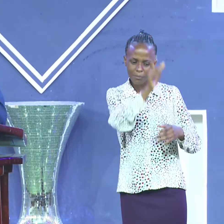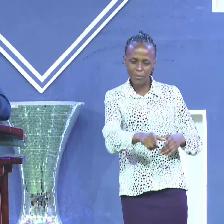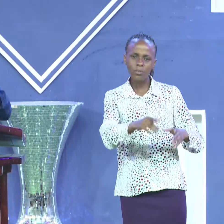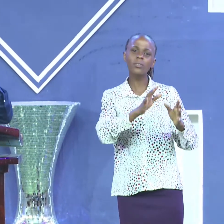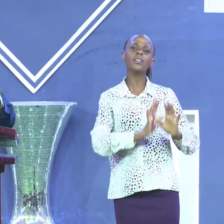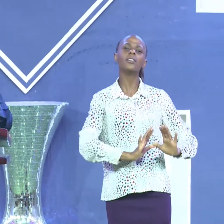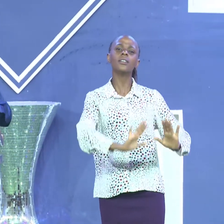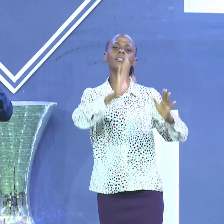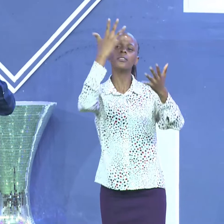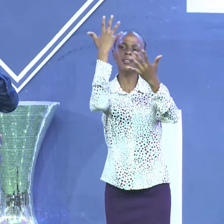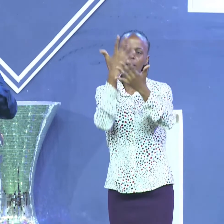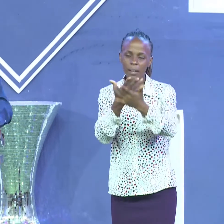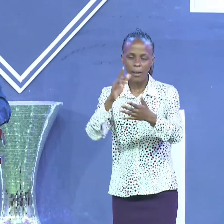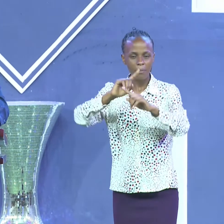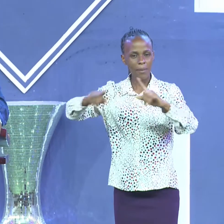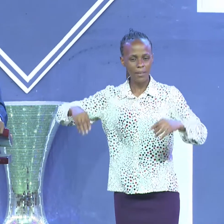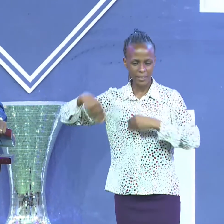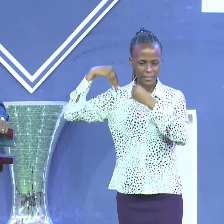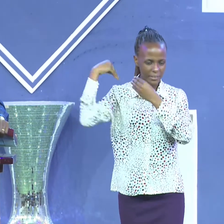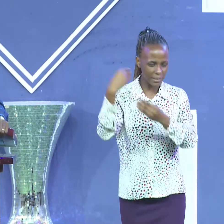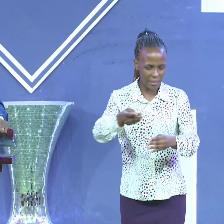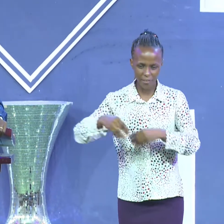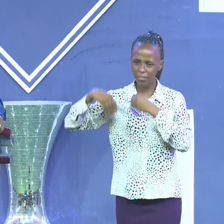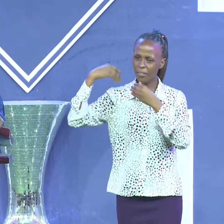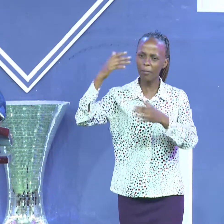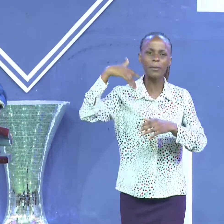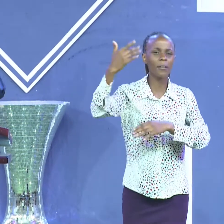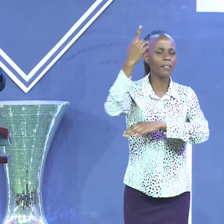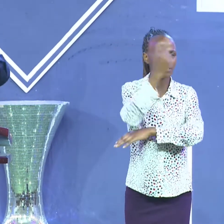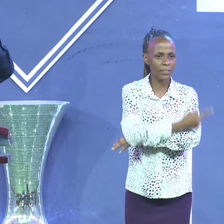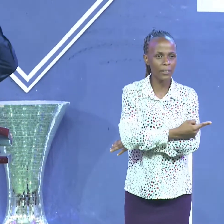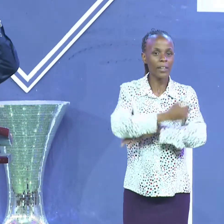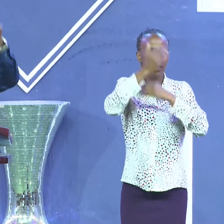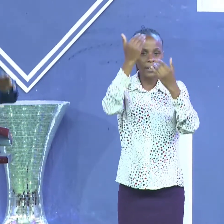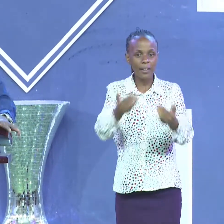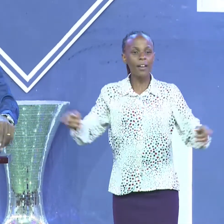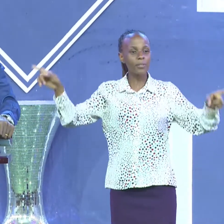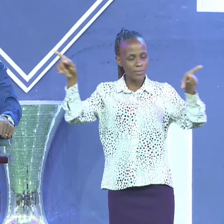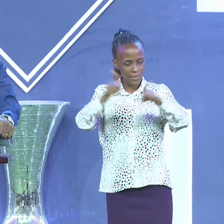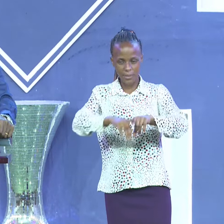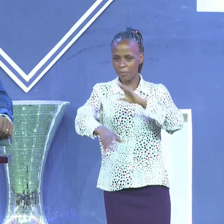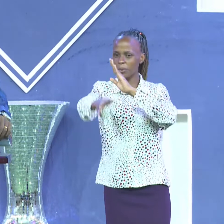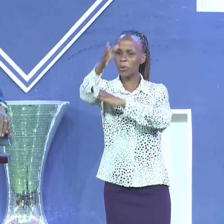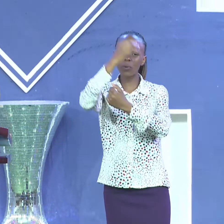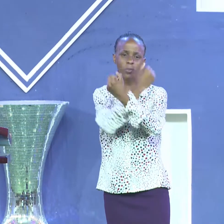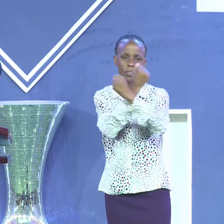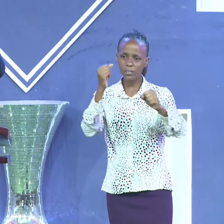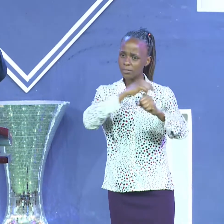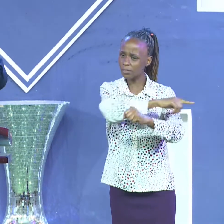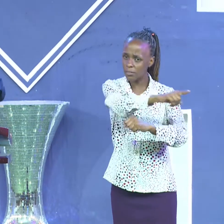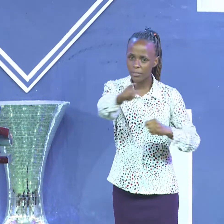was taken out of the prison. They used to give him provisions for every day. May the Lord release you